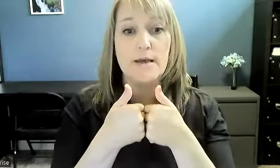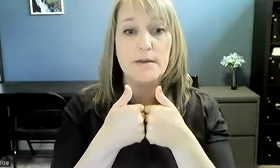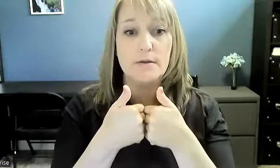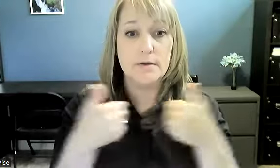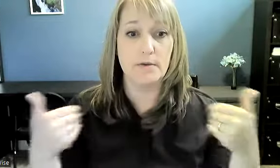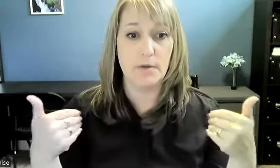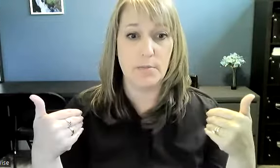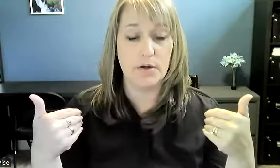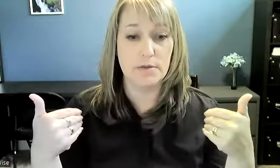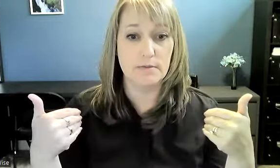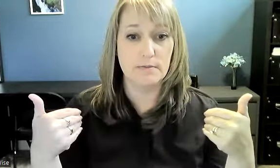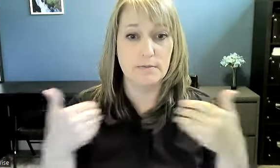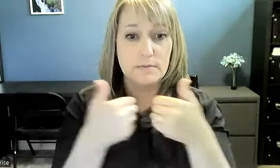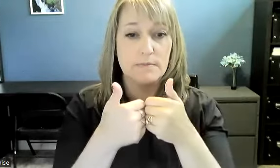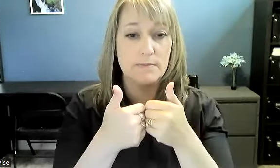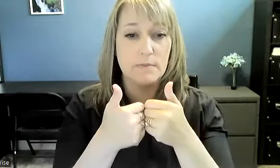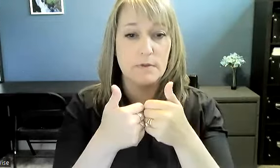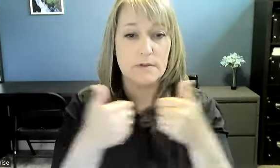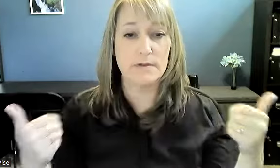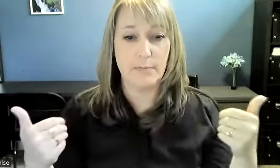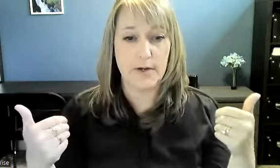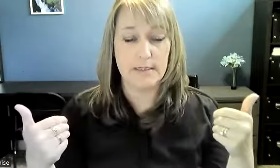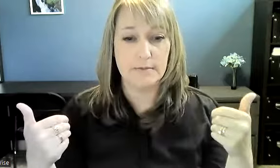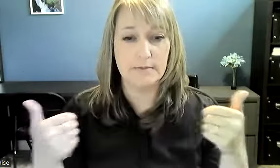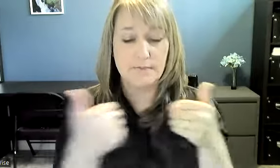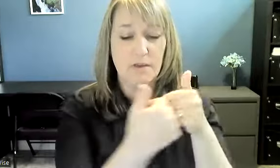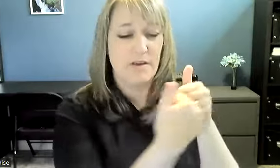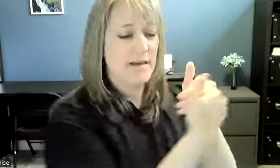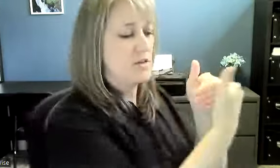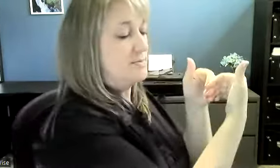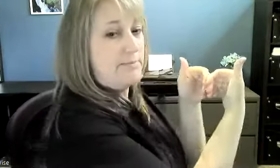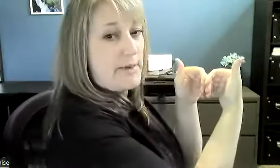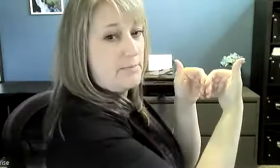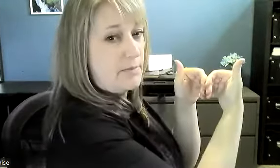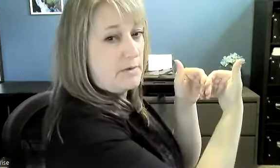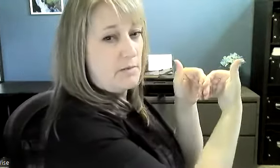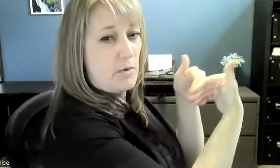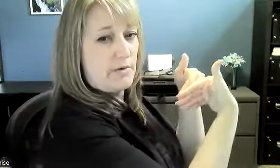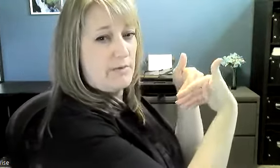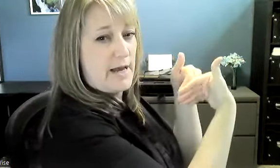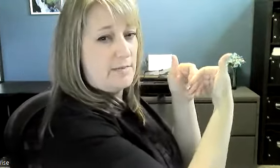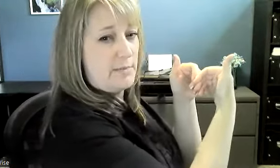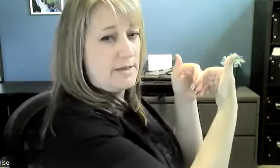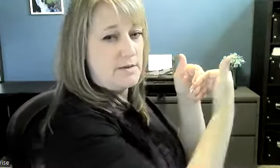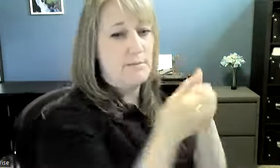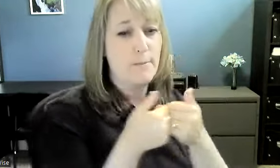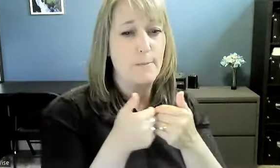then you come apart. Separate. Actually, it's bent maybe a little more than flat, bent.